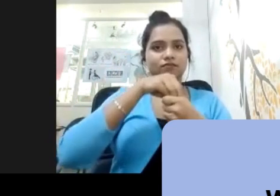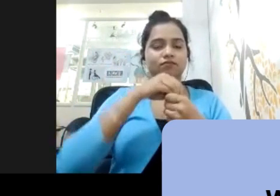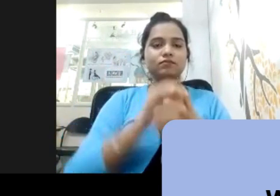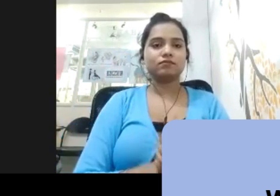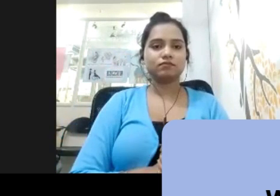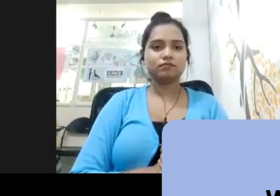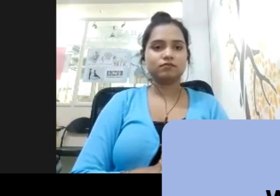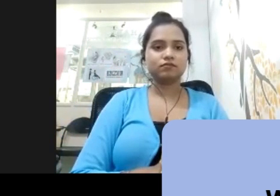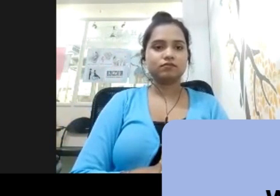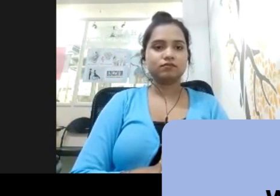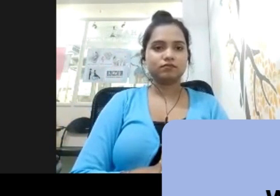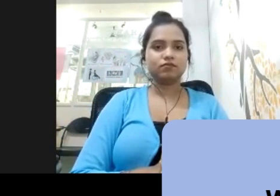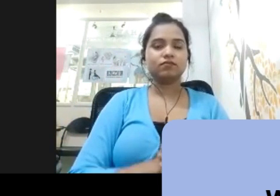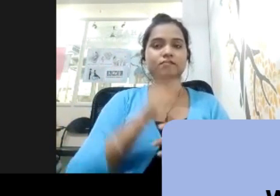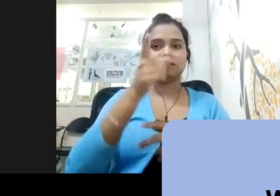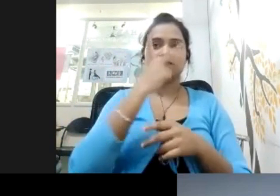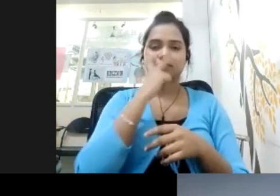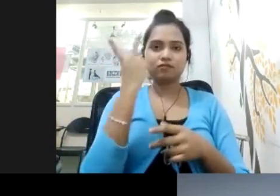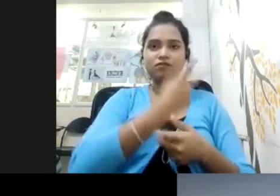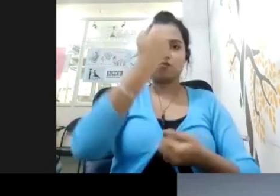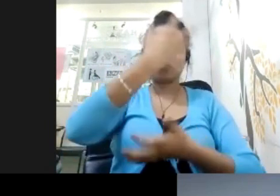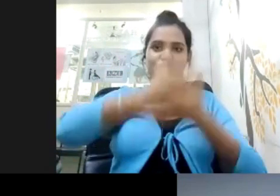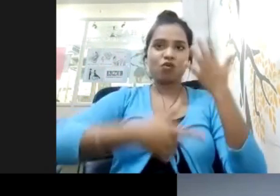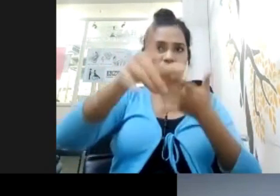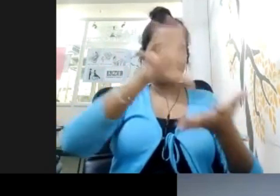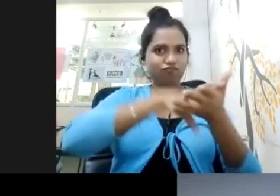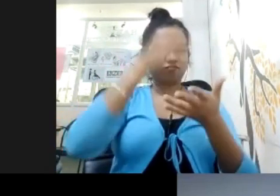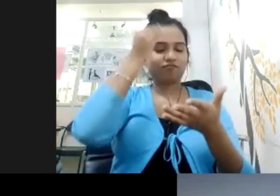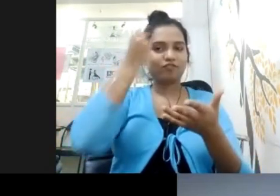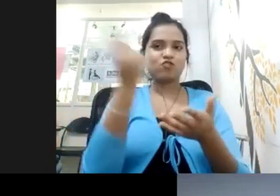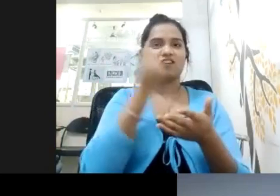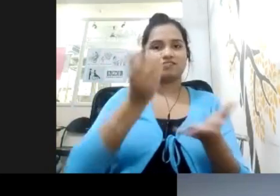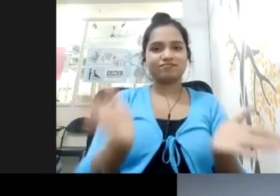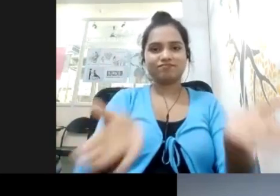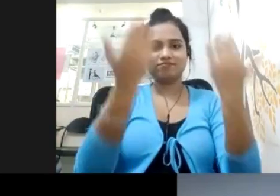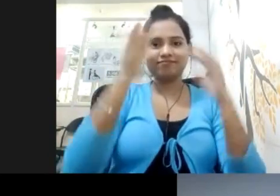well as all our old episodes. You can see and learn from that. So